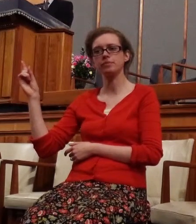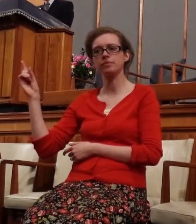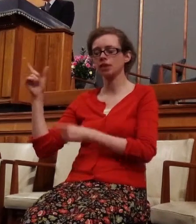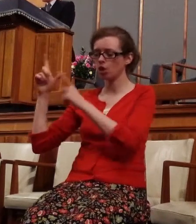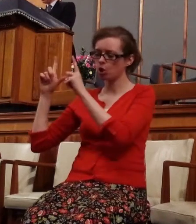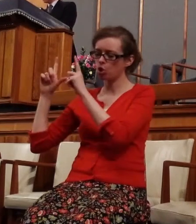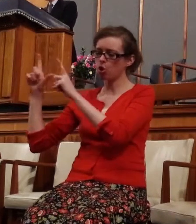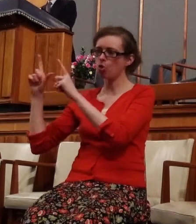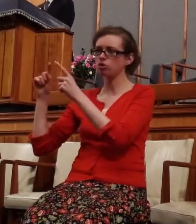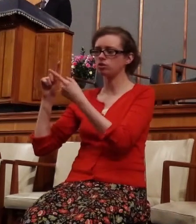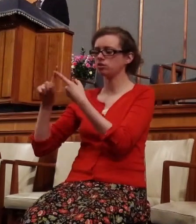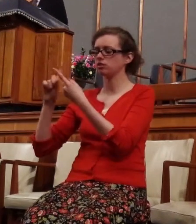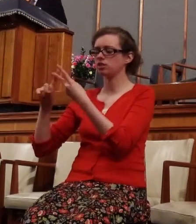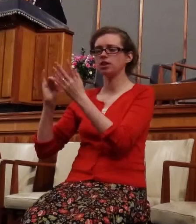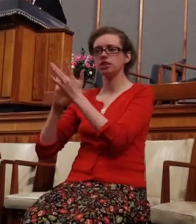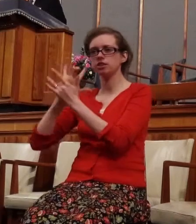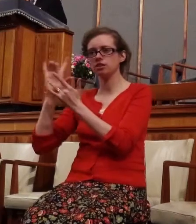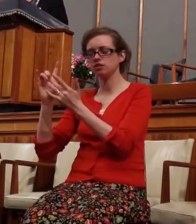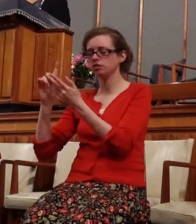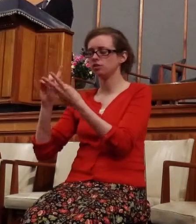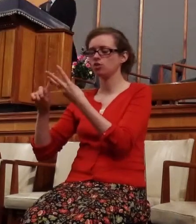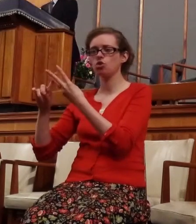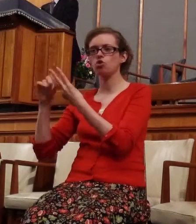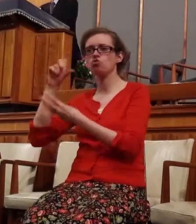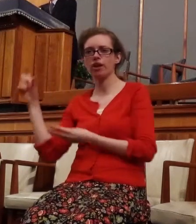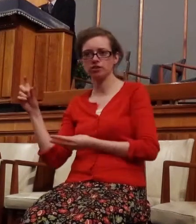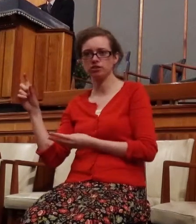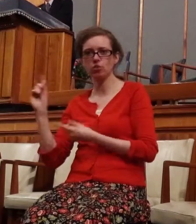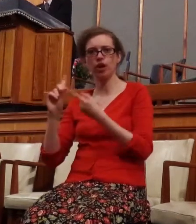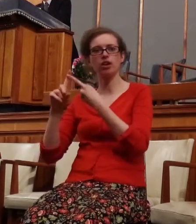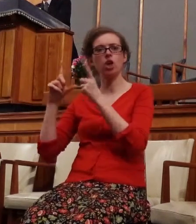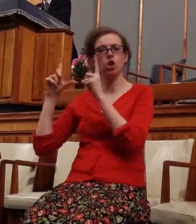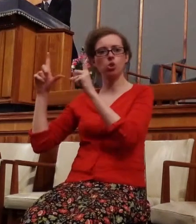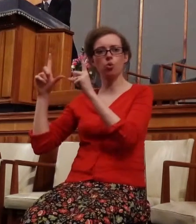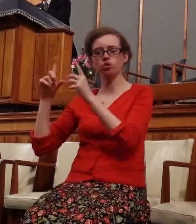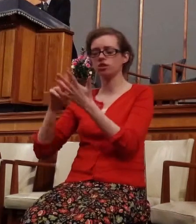Lord Jesus Christ. Lord means what? In the Greek